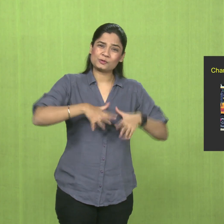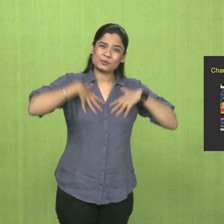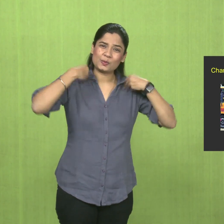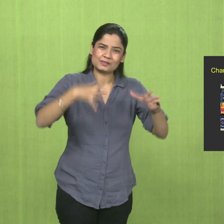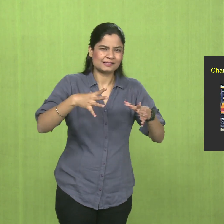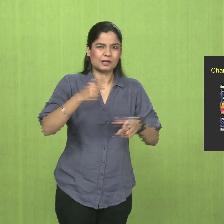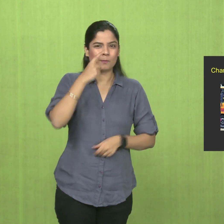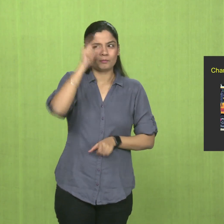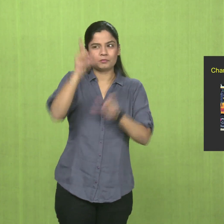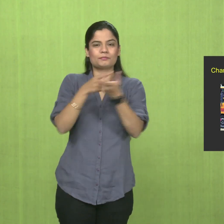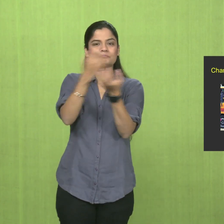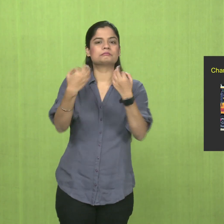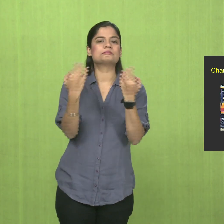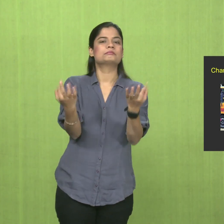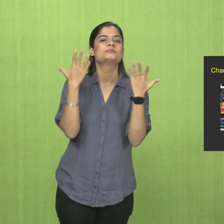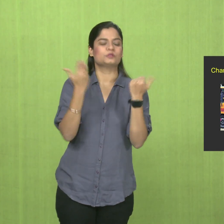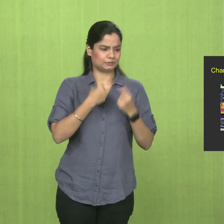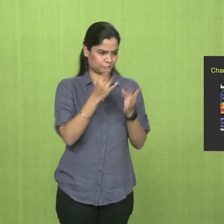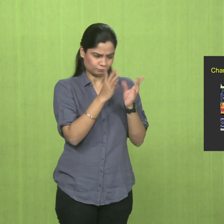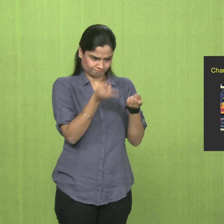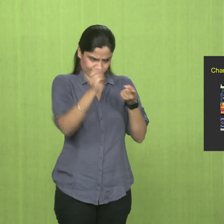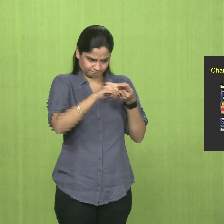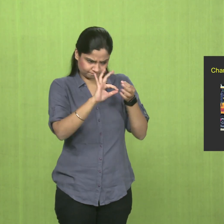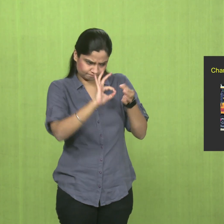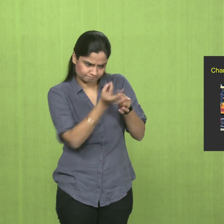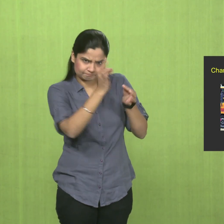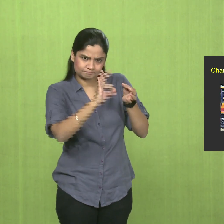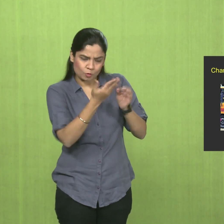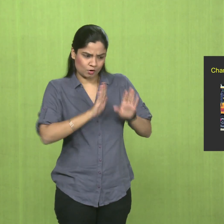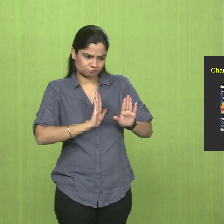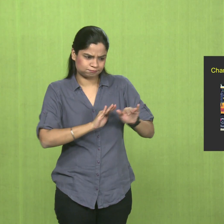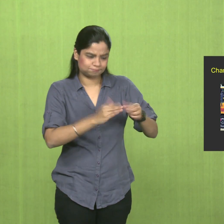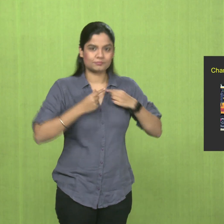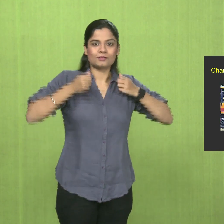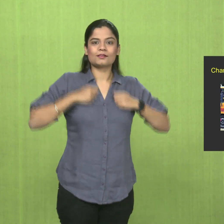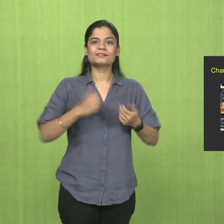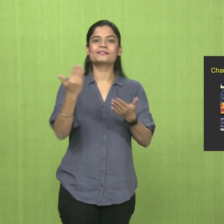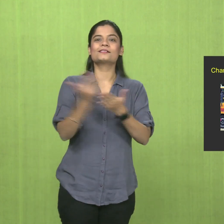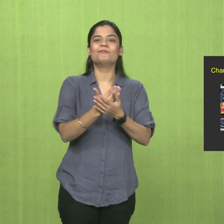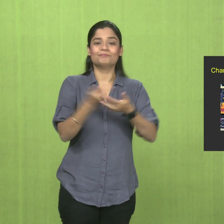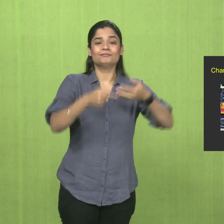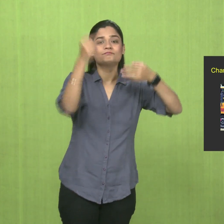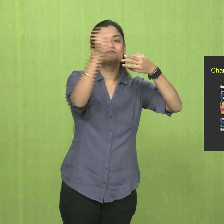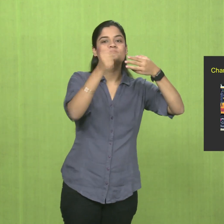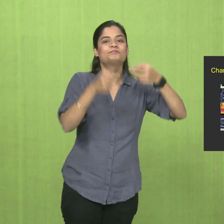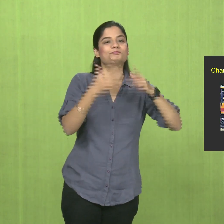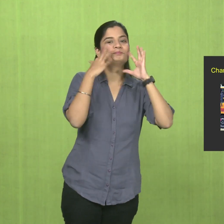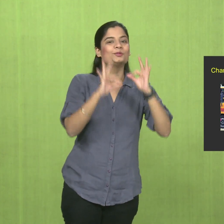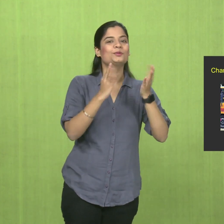like that. We can't waste the money. So, a mother's ability to stitch it is also a resource